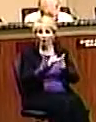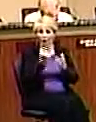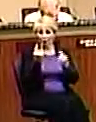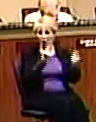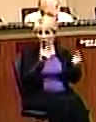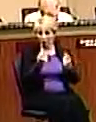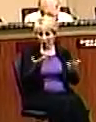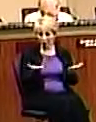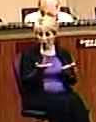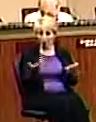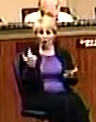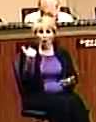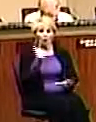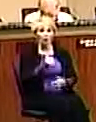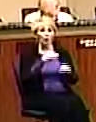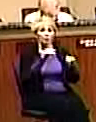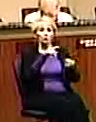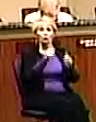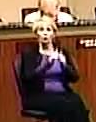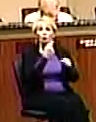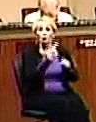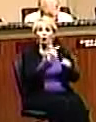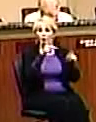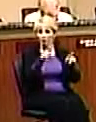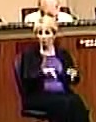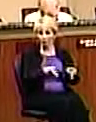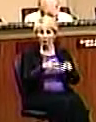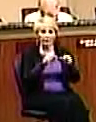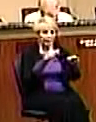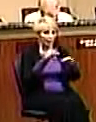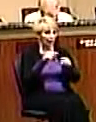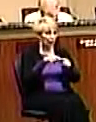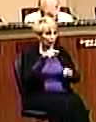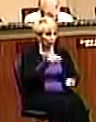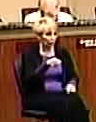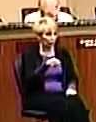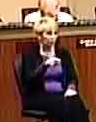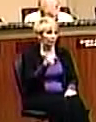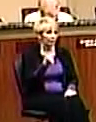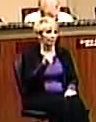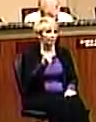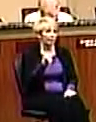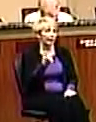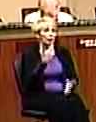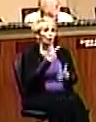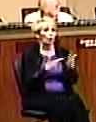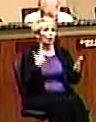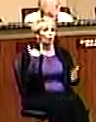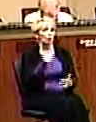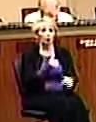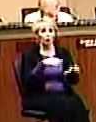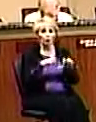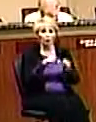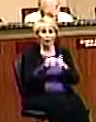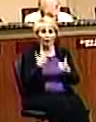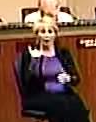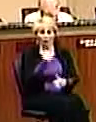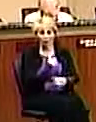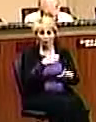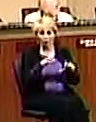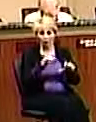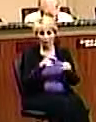here. We will put you with the right person to explain to you what we're doing and how we do it.